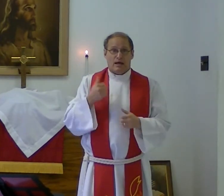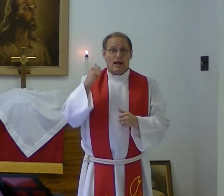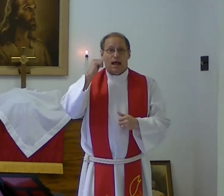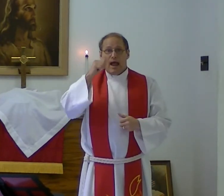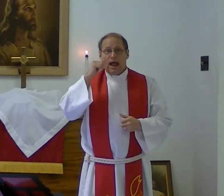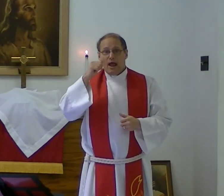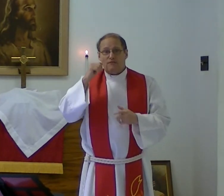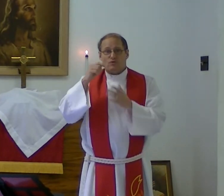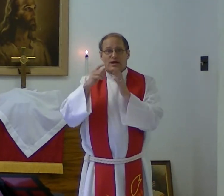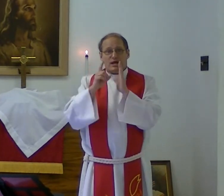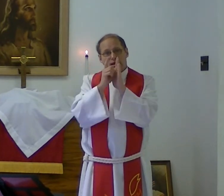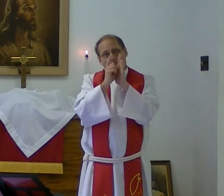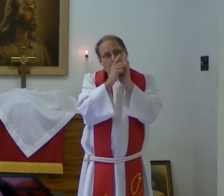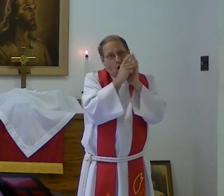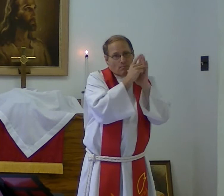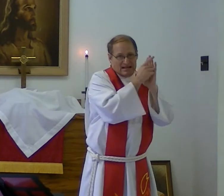every moment,